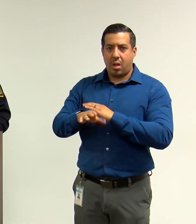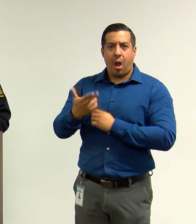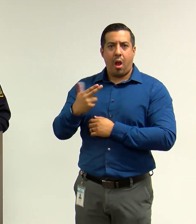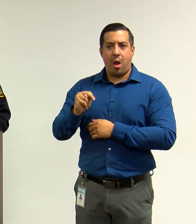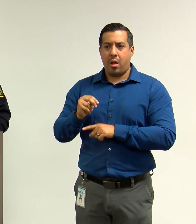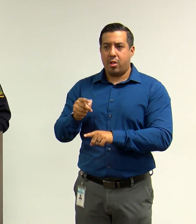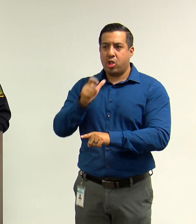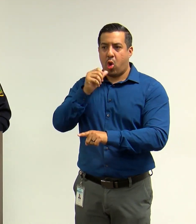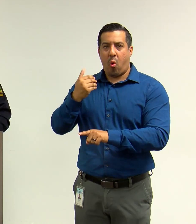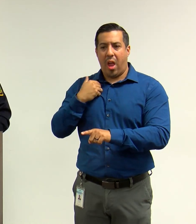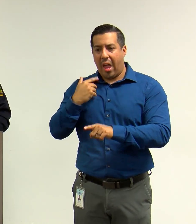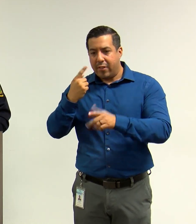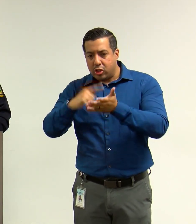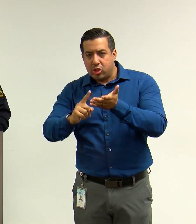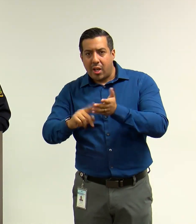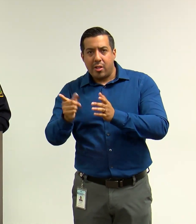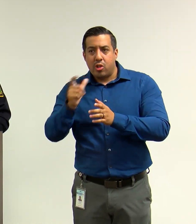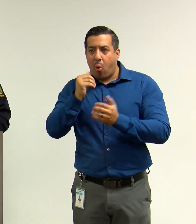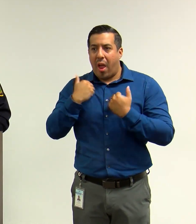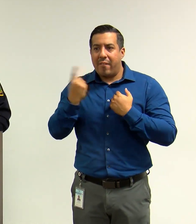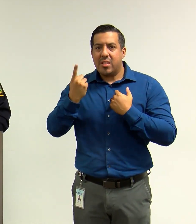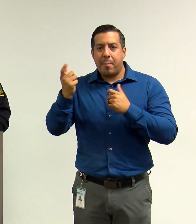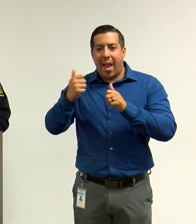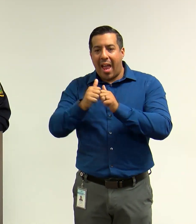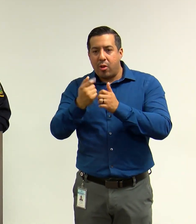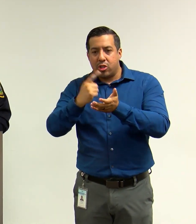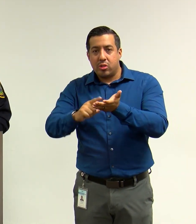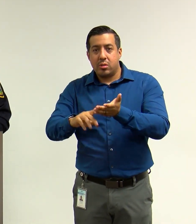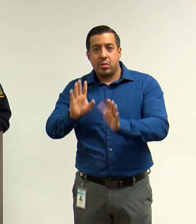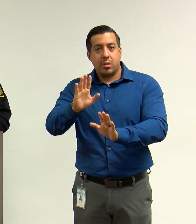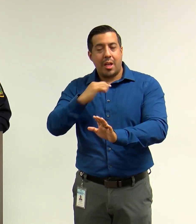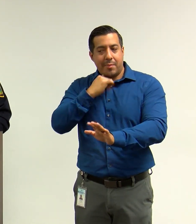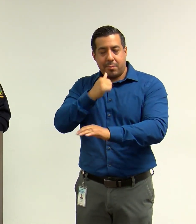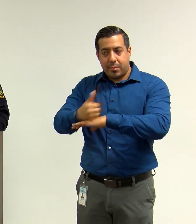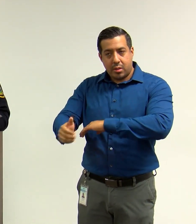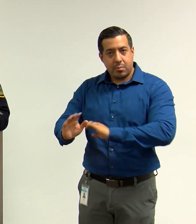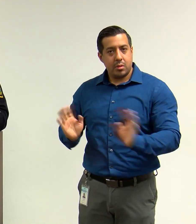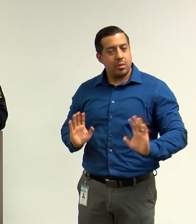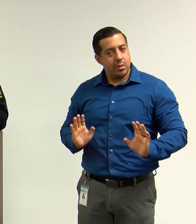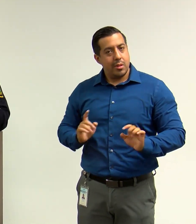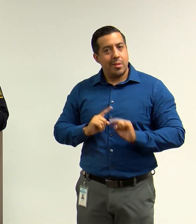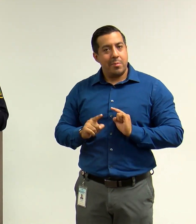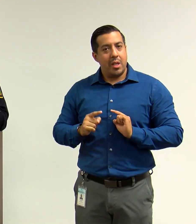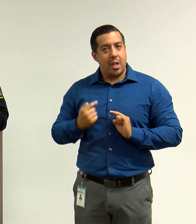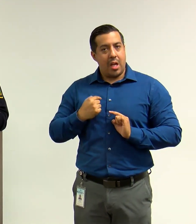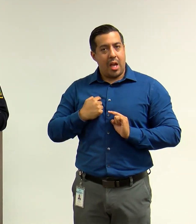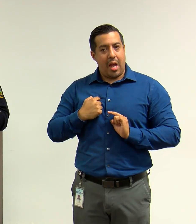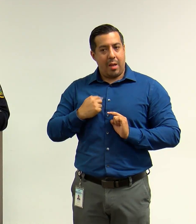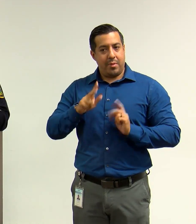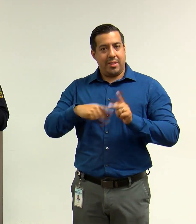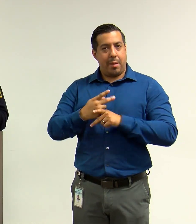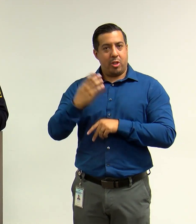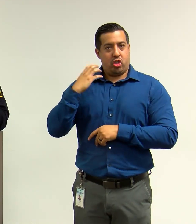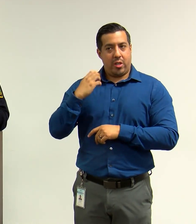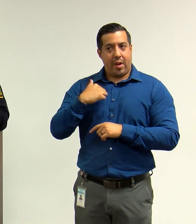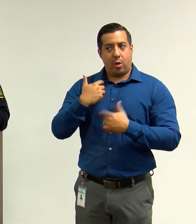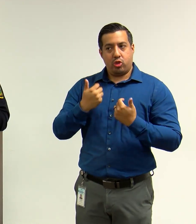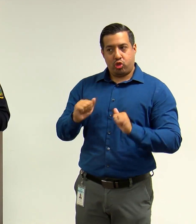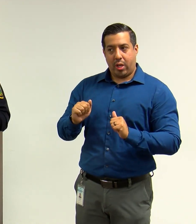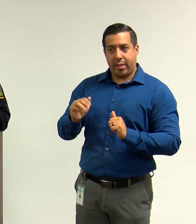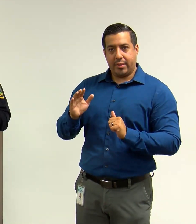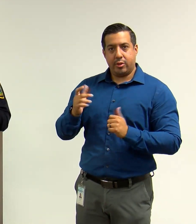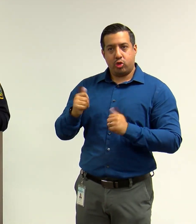don't have a metal detector or some kind of handling system. And I'm not blaming them. I'm just telling you, I'm the kind of chief that I'm going to try to